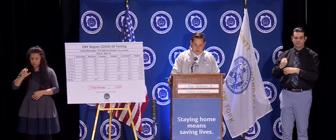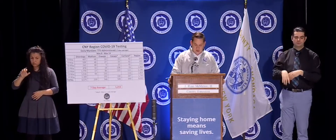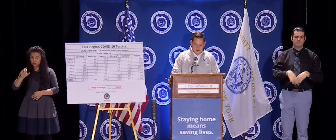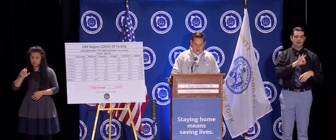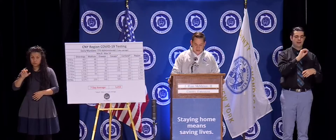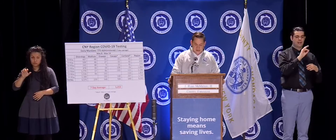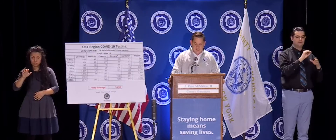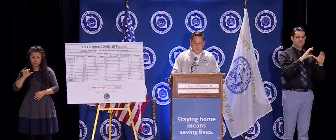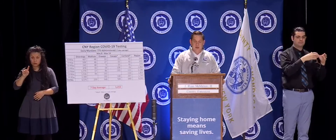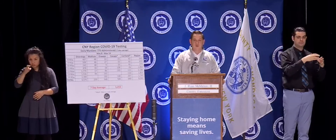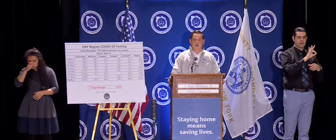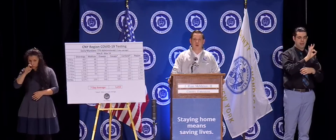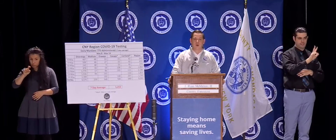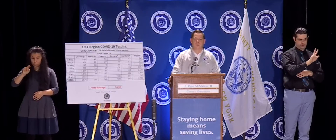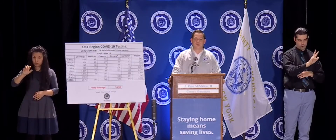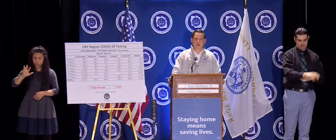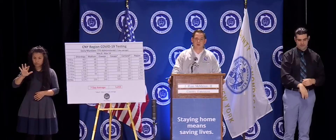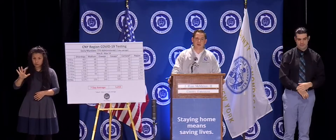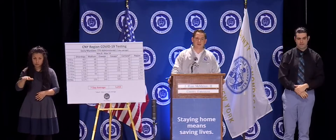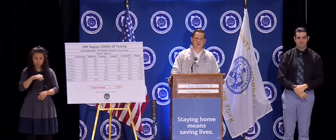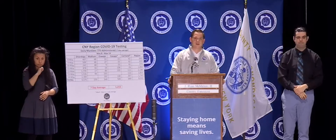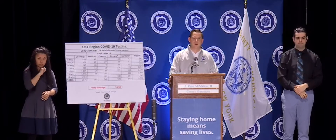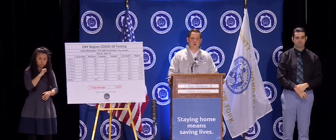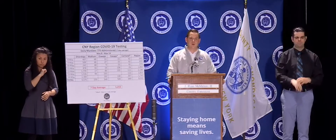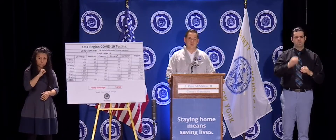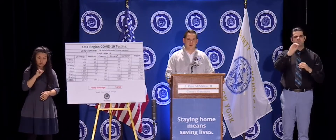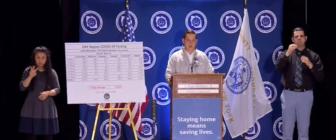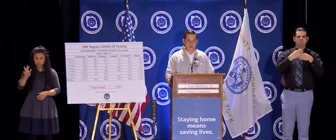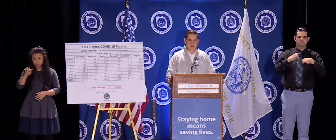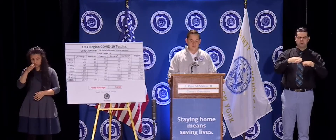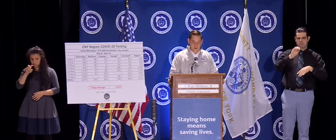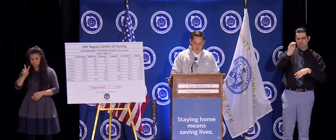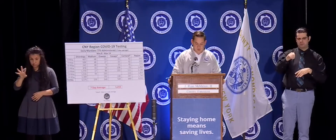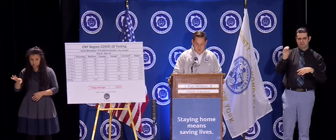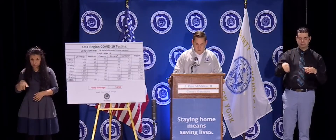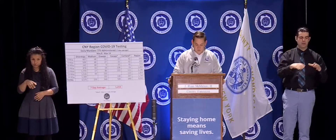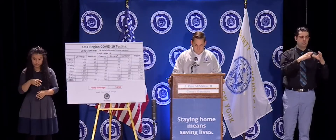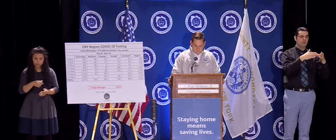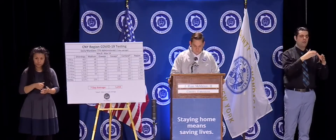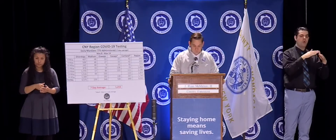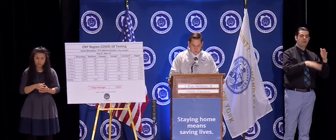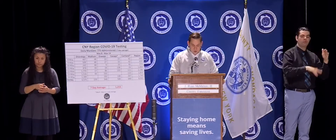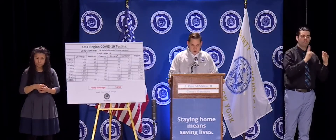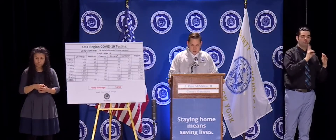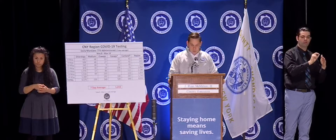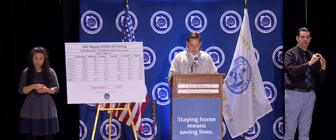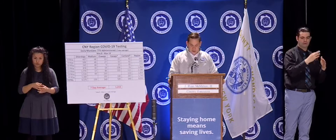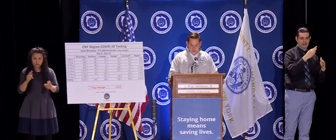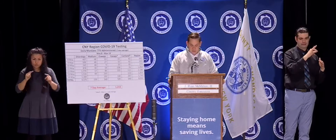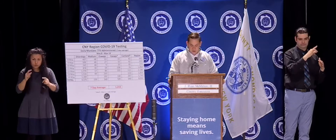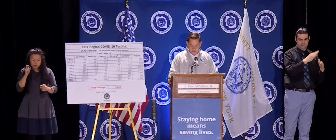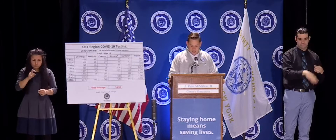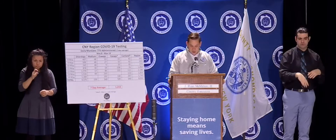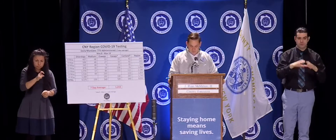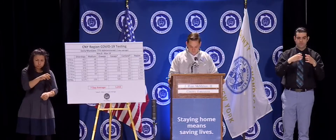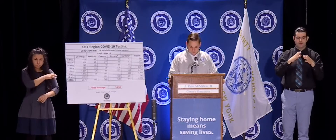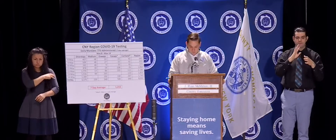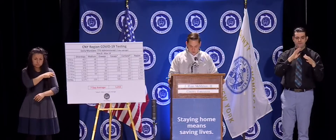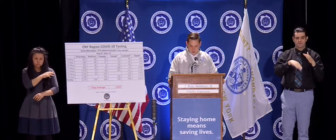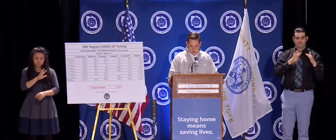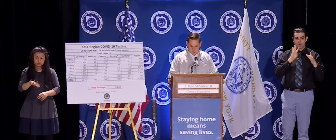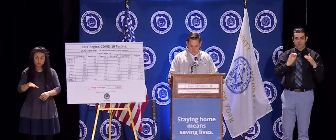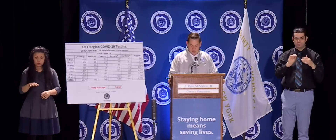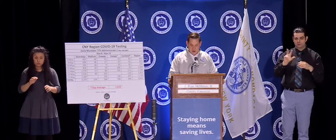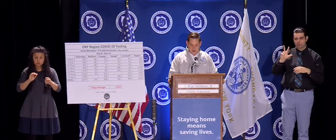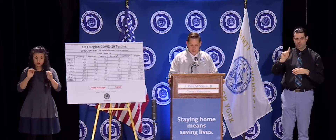59% are under 60, and 41% of our cases have been over the age of 60 years old. Breakdown by municipality: